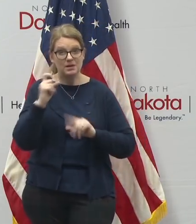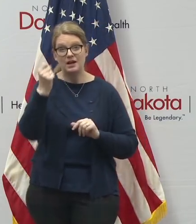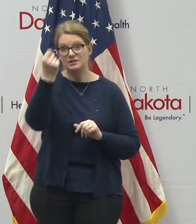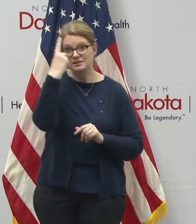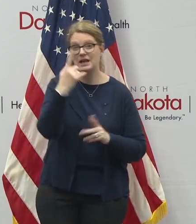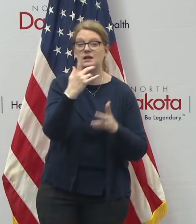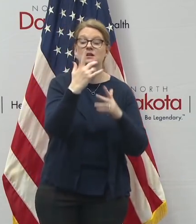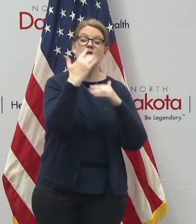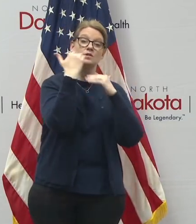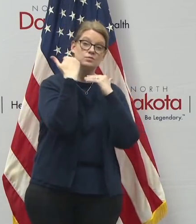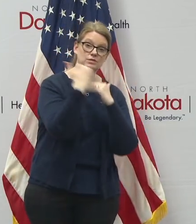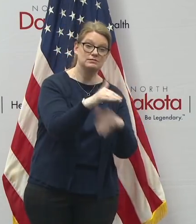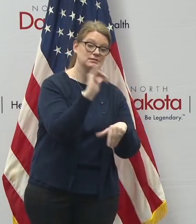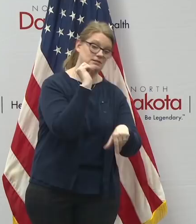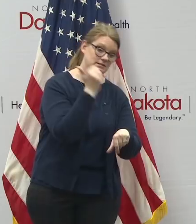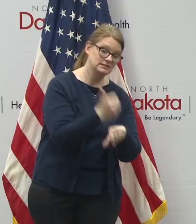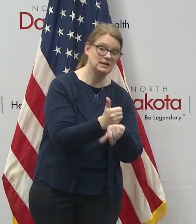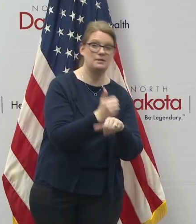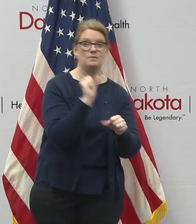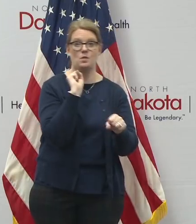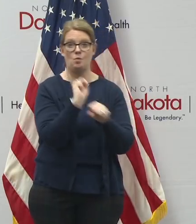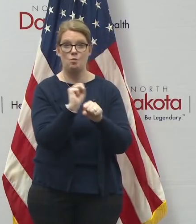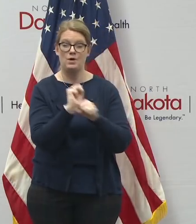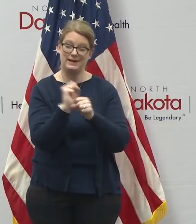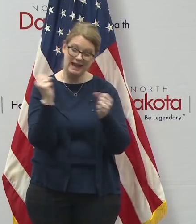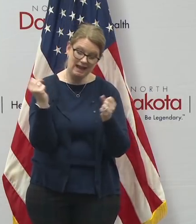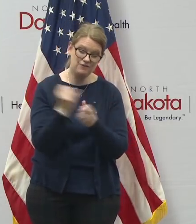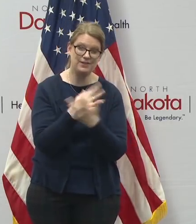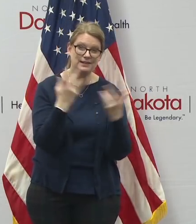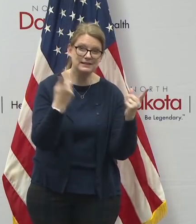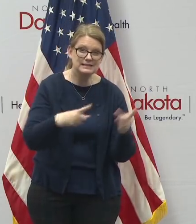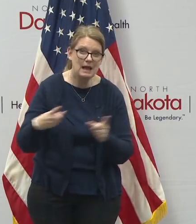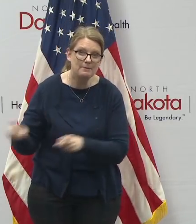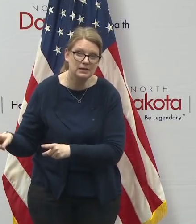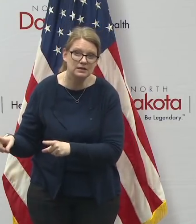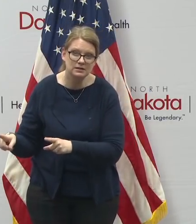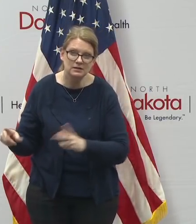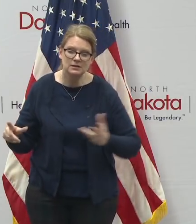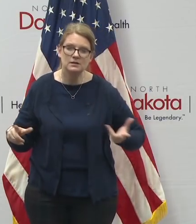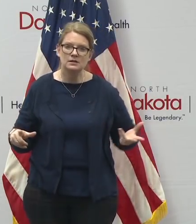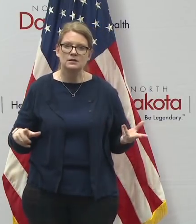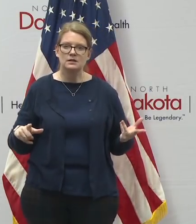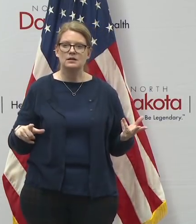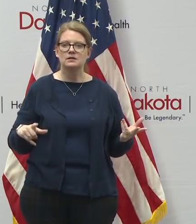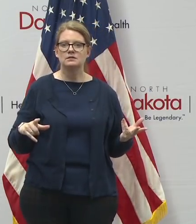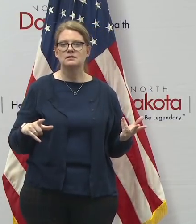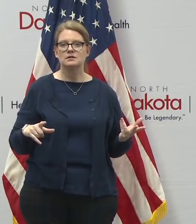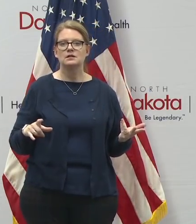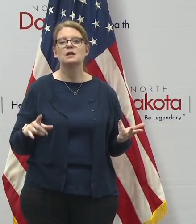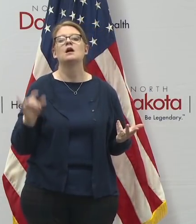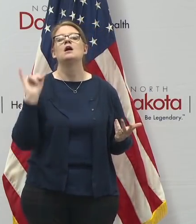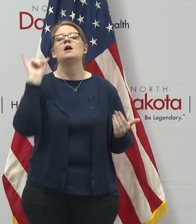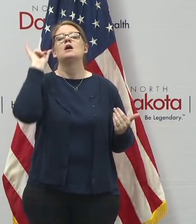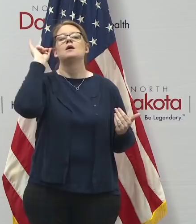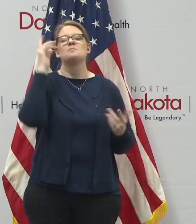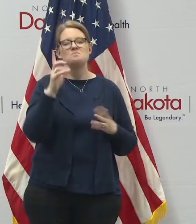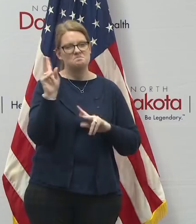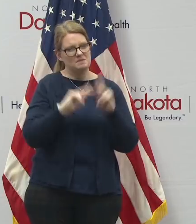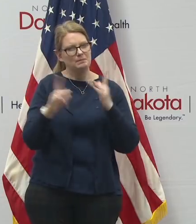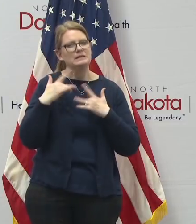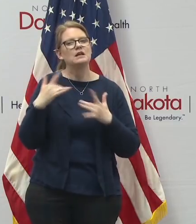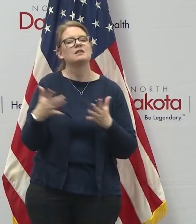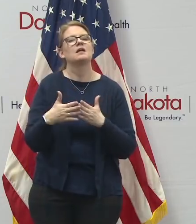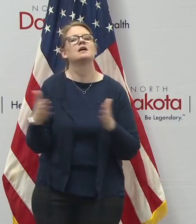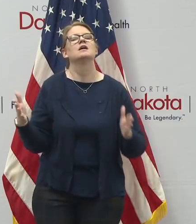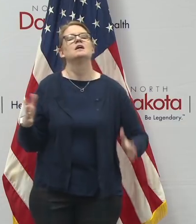restrictions we have in place, all the work that we're doing, and everything that's going on, then there's a general understanding. And so usually